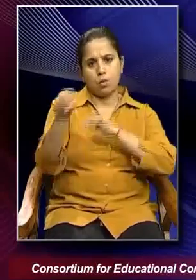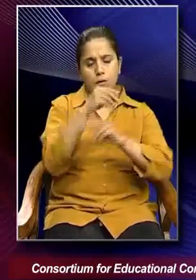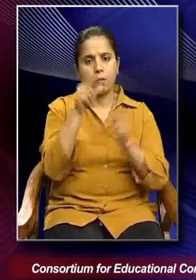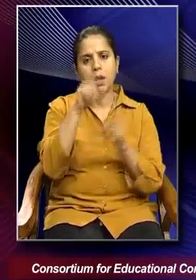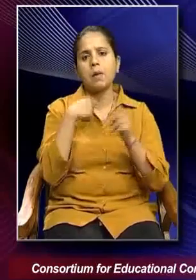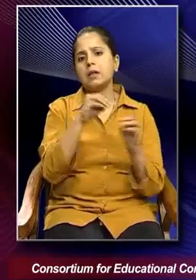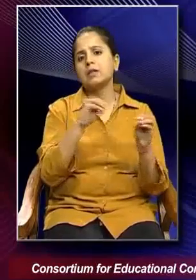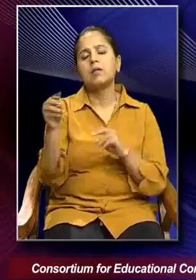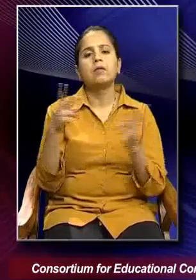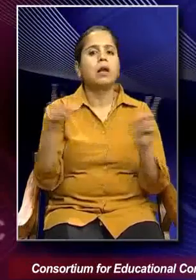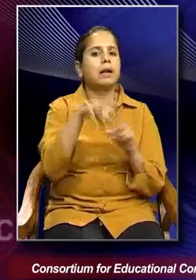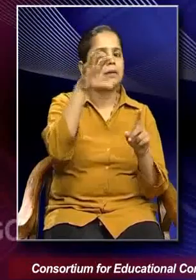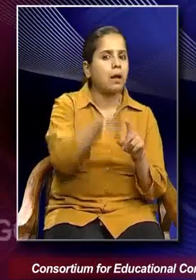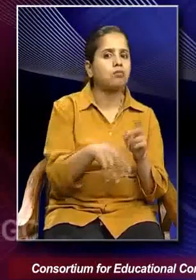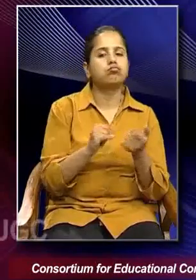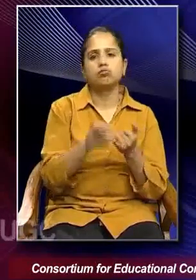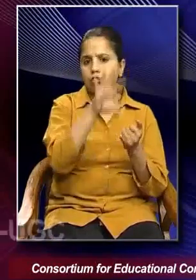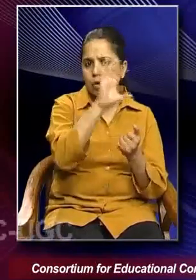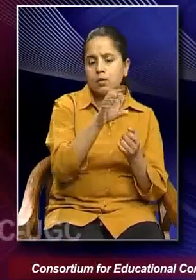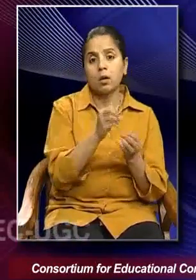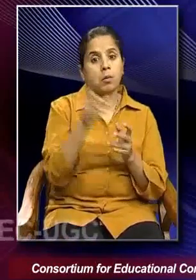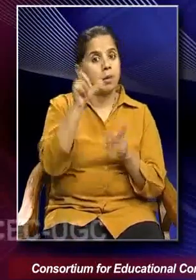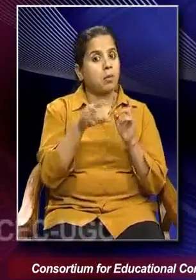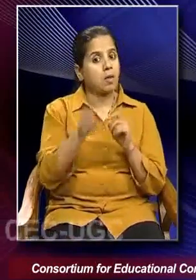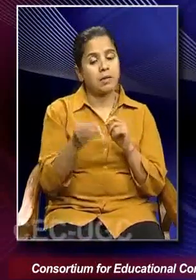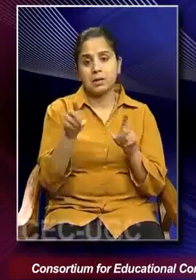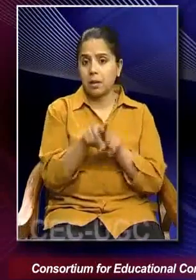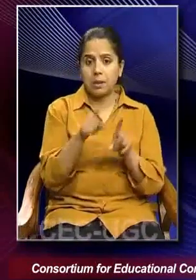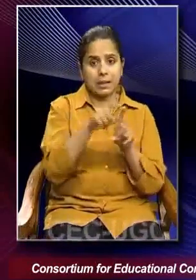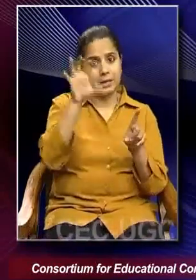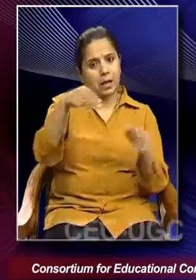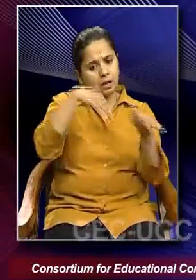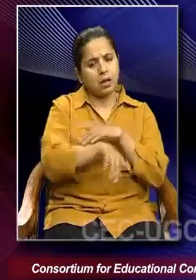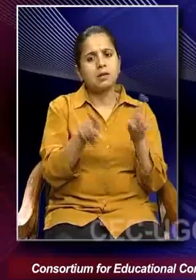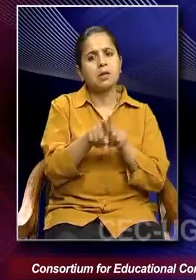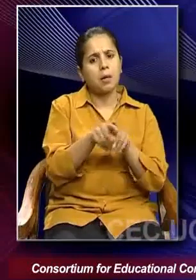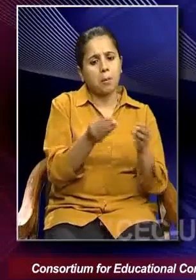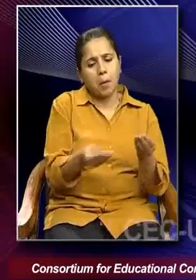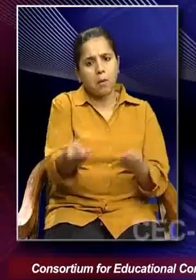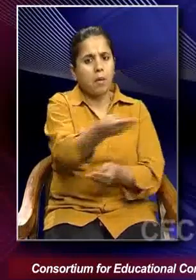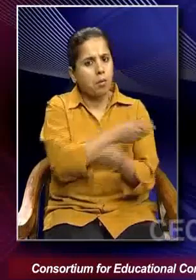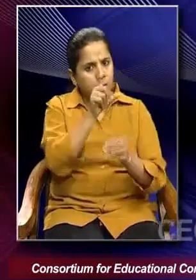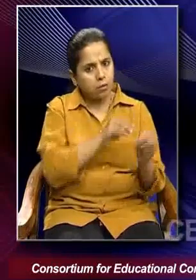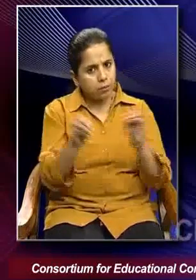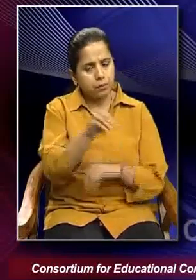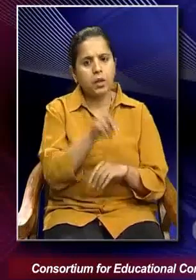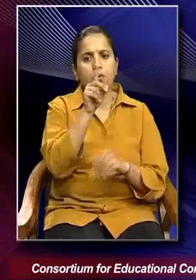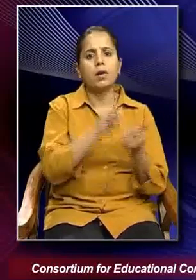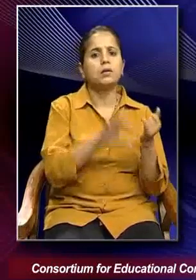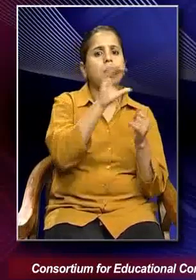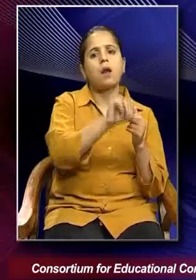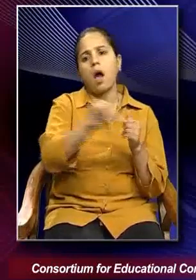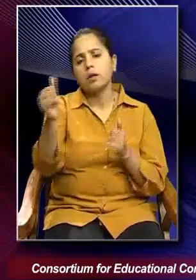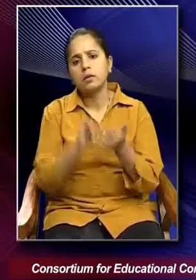from different districts, different states. Many times people moving in the same district, in the nearby district, people are moving from one state to the other